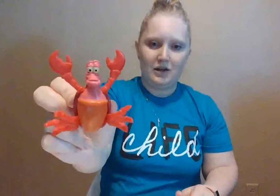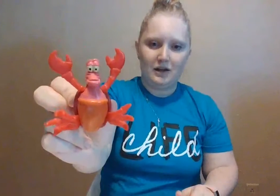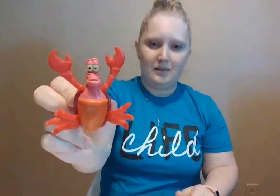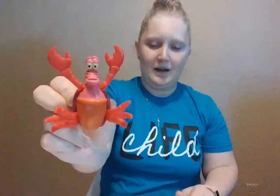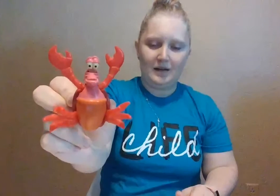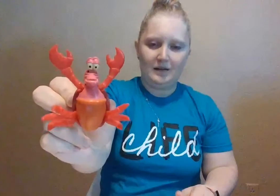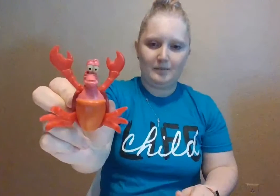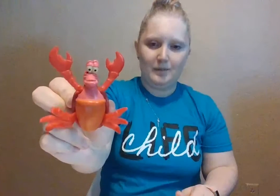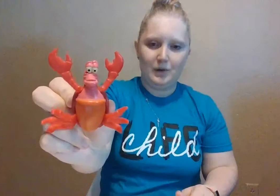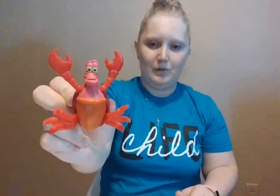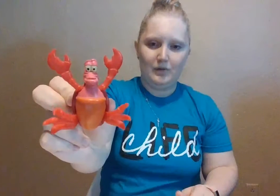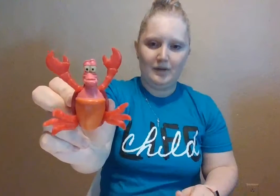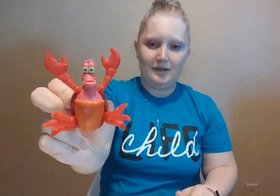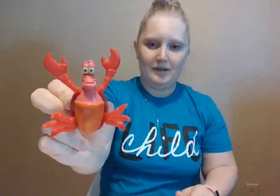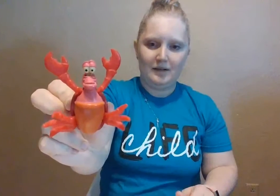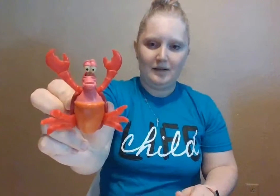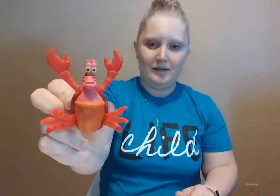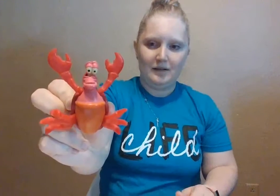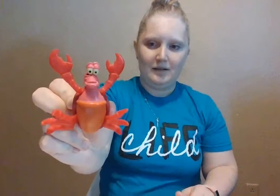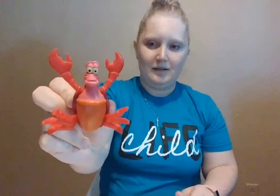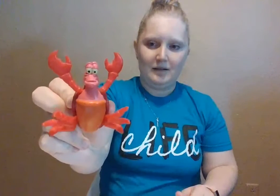Sebastian moves.